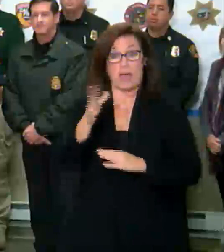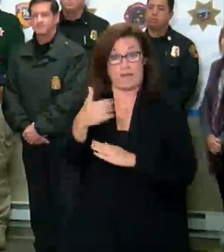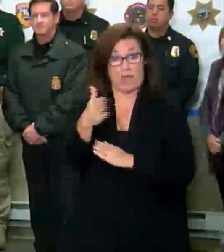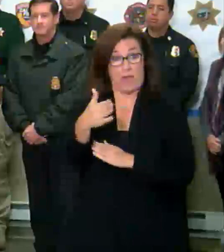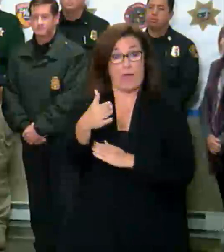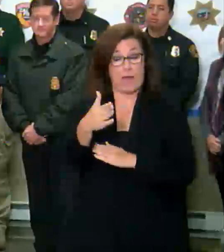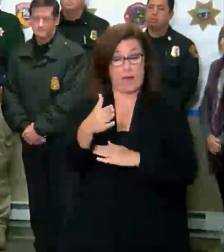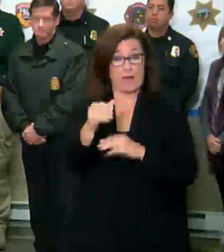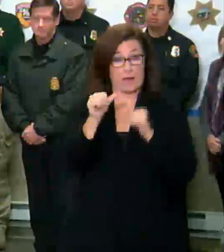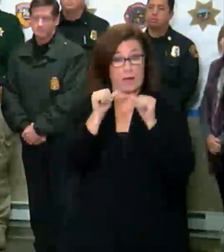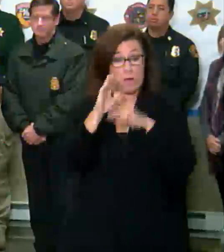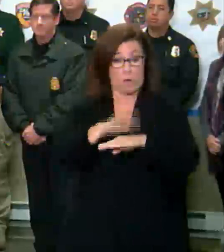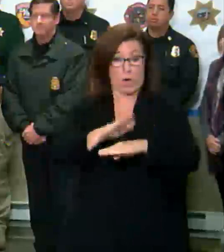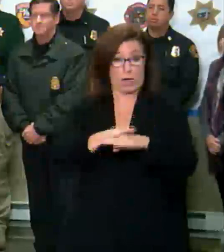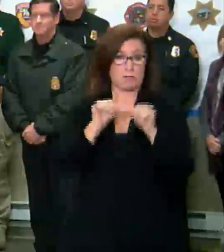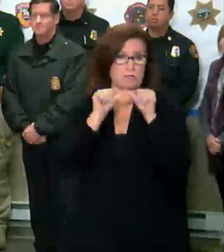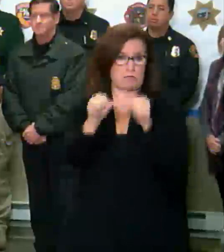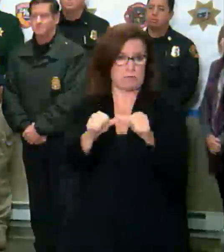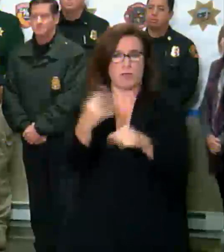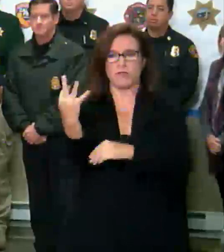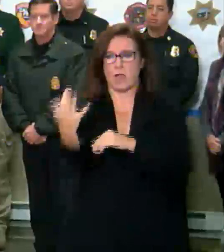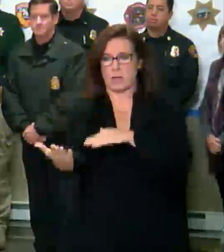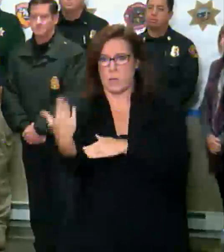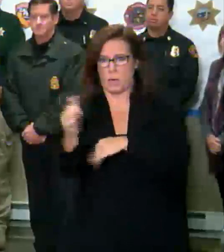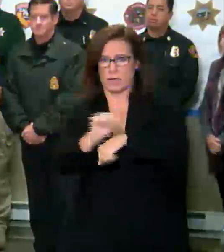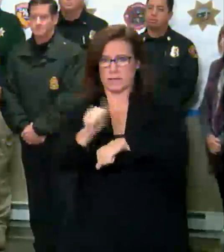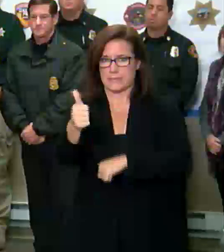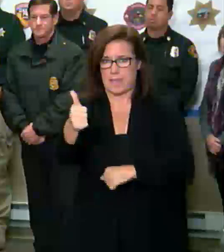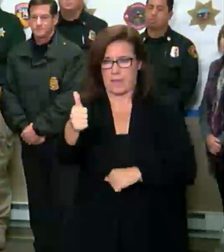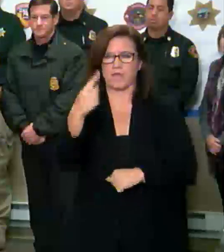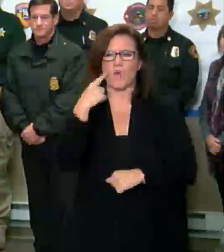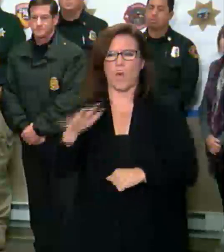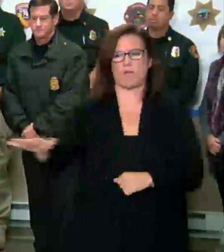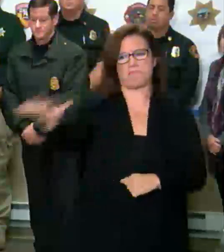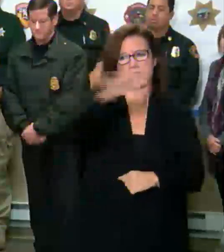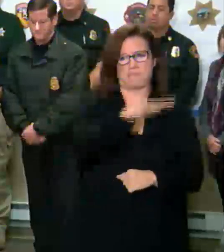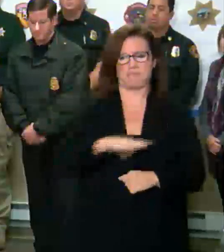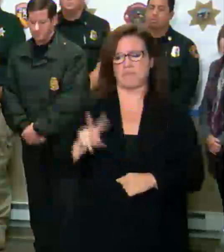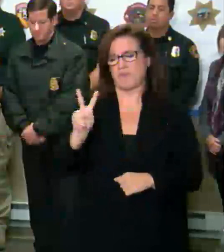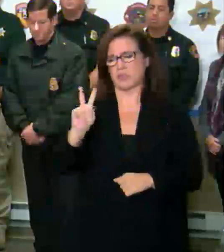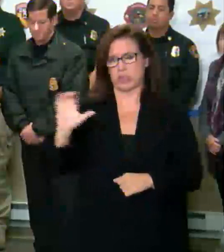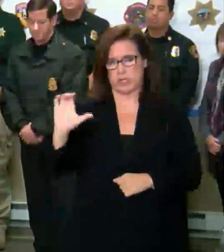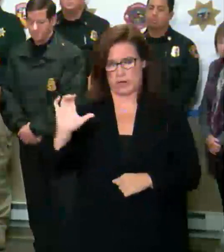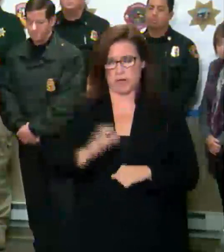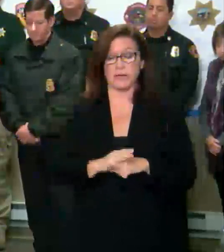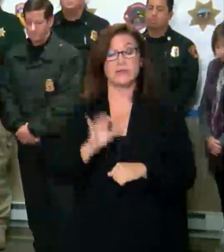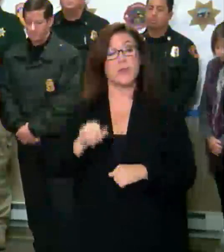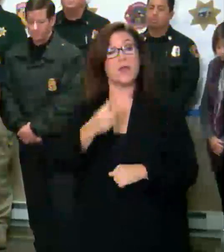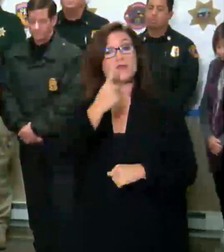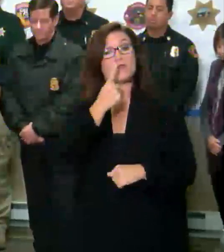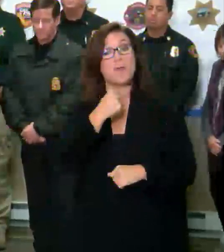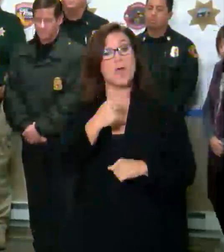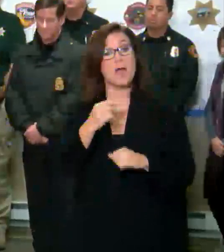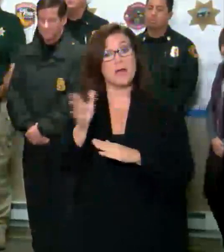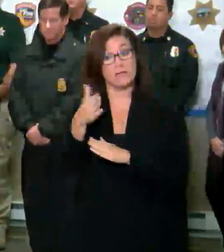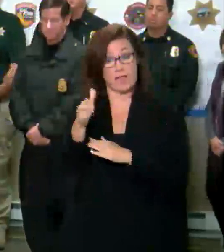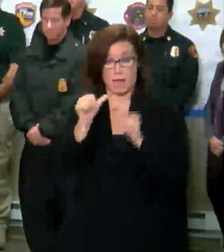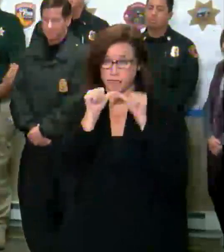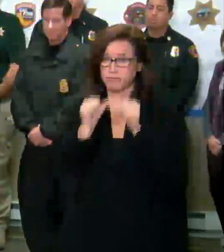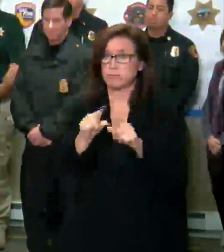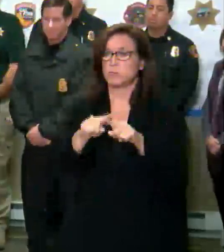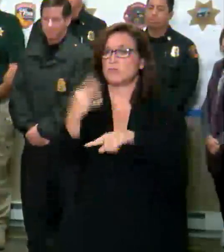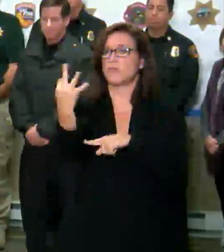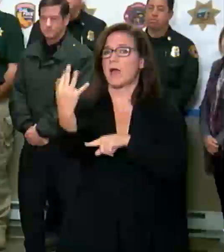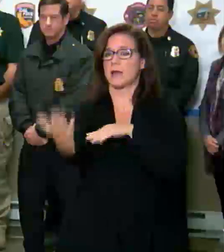10 a.m. Friday morning for the fire area, which is in Ventura County. So we have red flag warning in effect until 10 a.m. Friday morning for all of